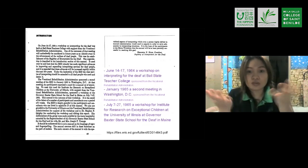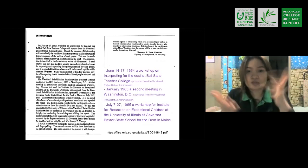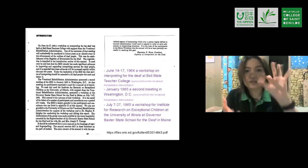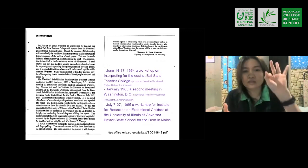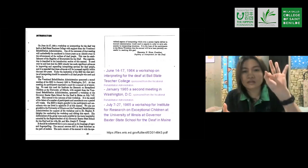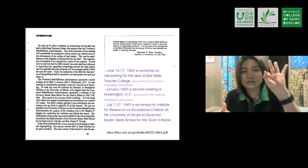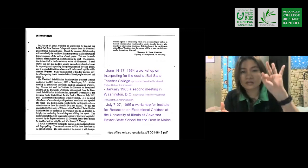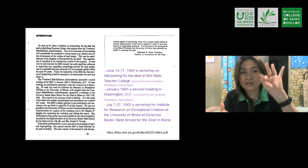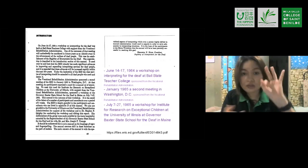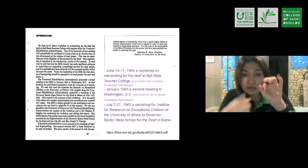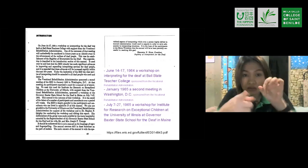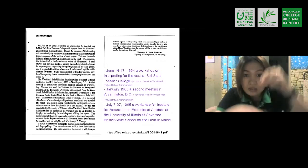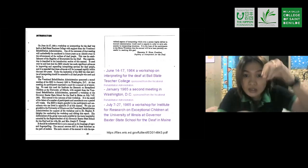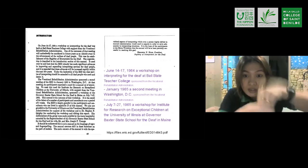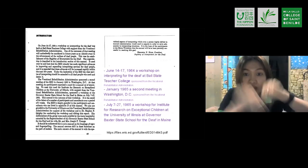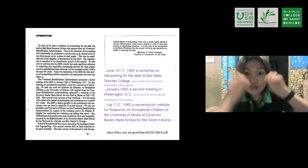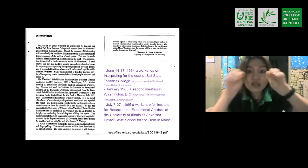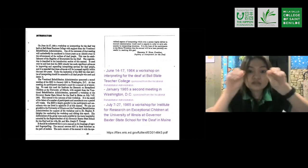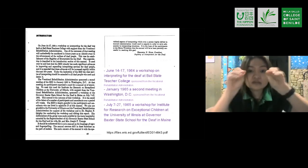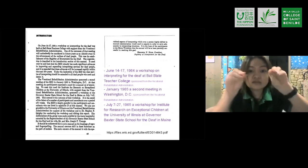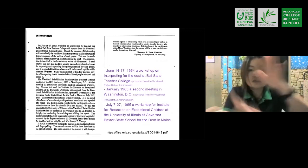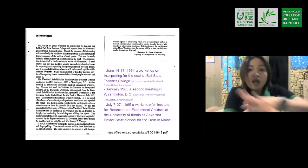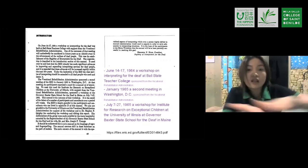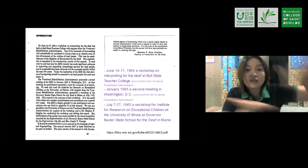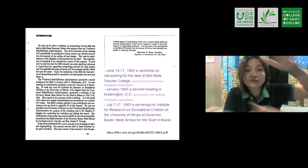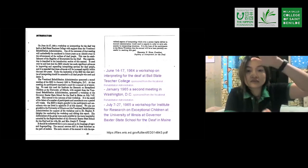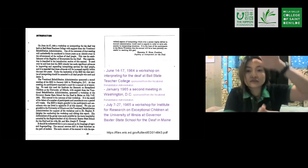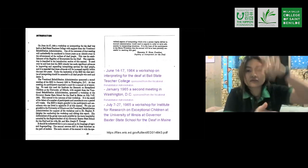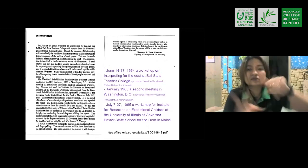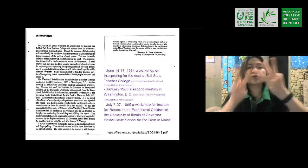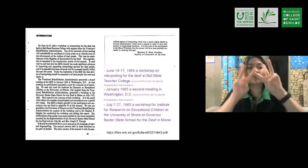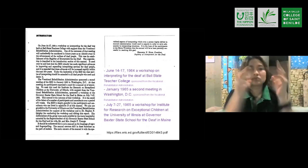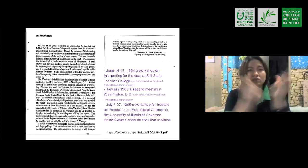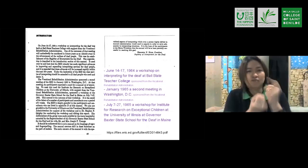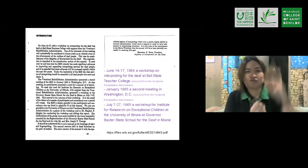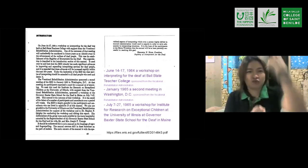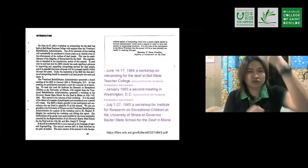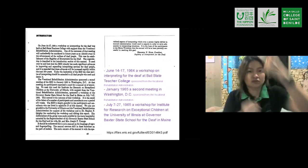And you can see the dates here from June 14 to 17,